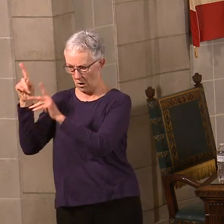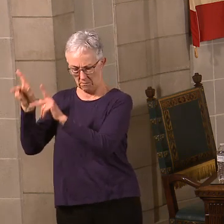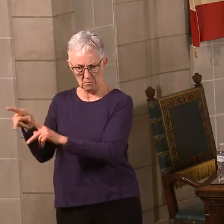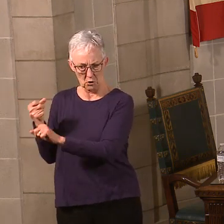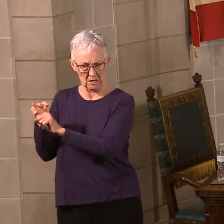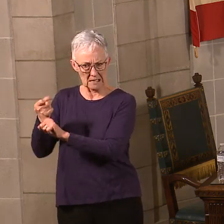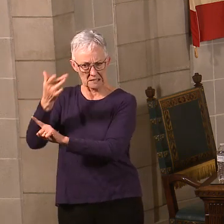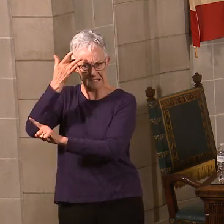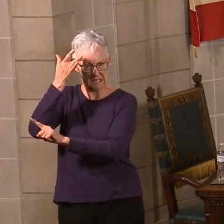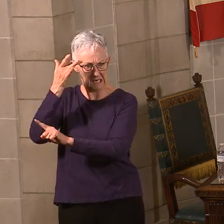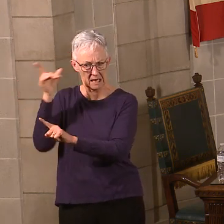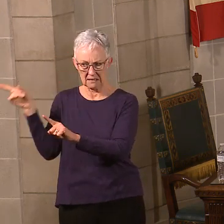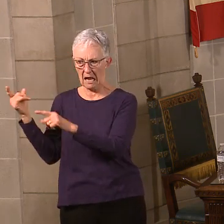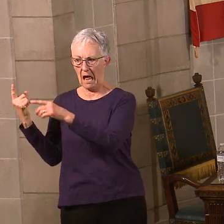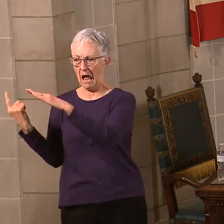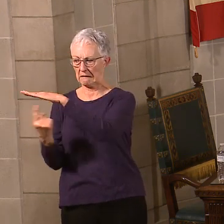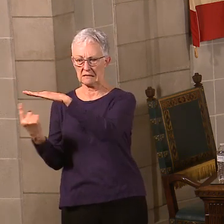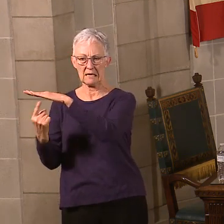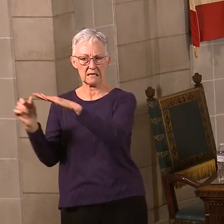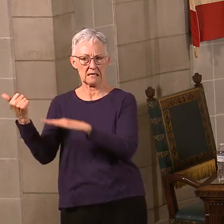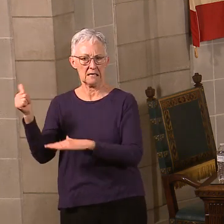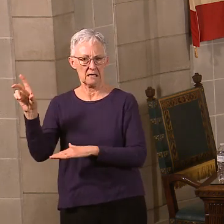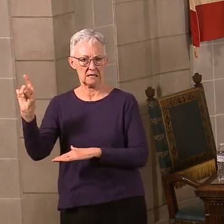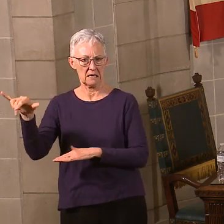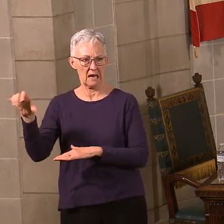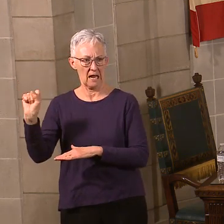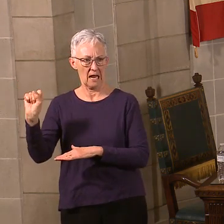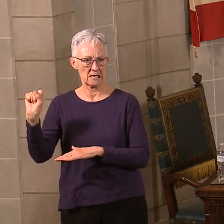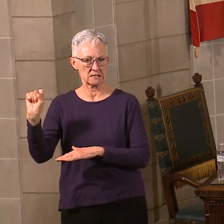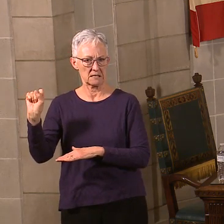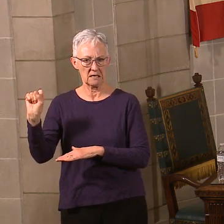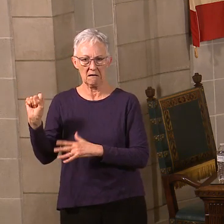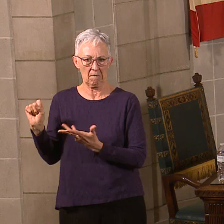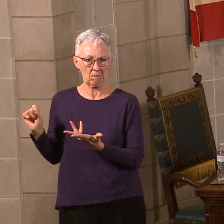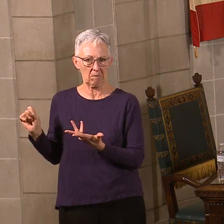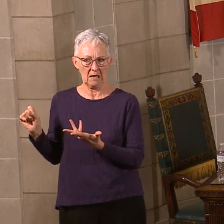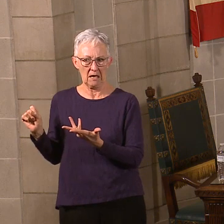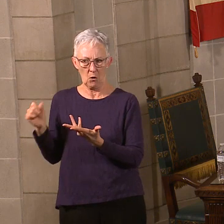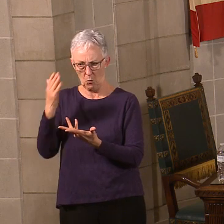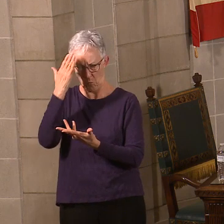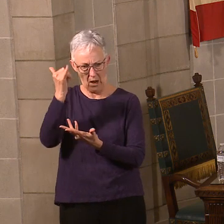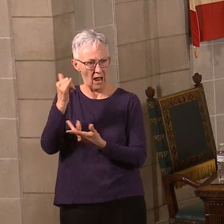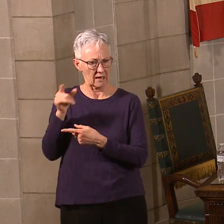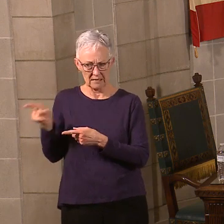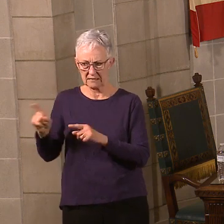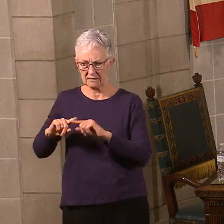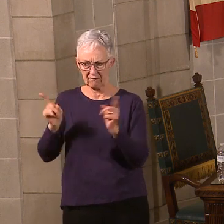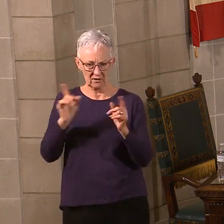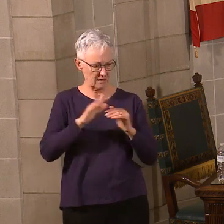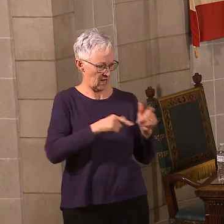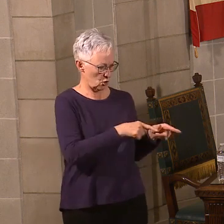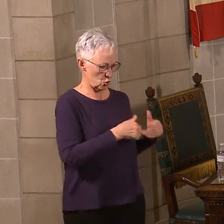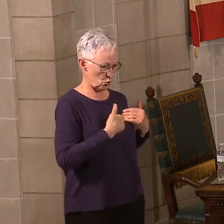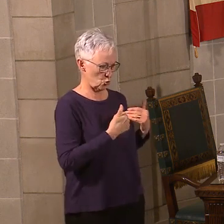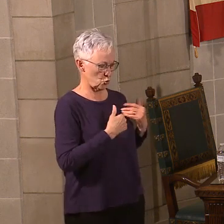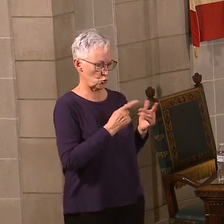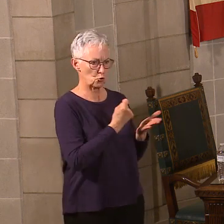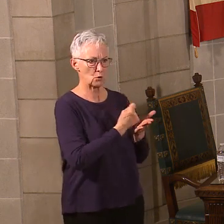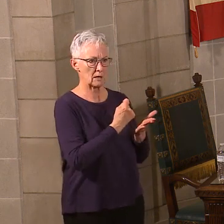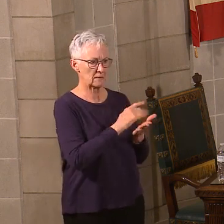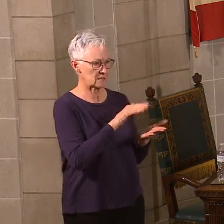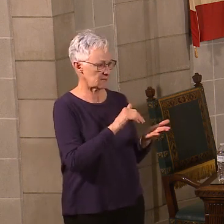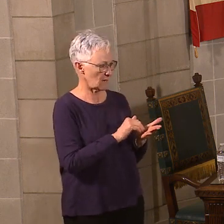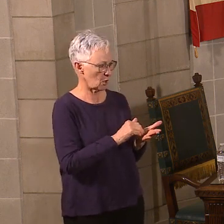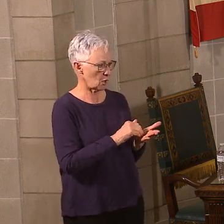people are going to be easily isolated and not have contact with a lot of people, it's probably easier to run all those